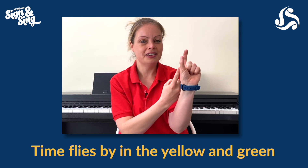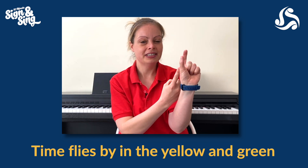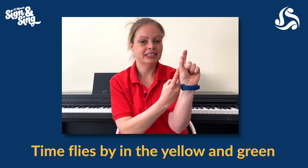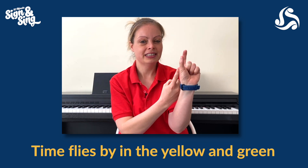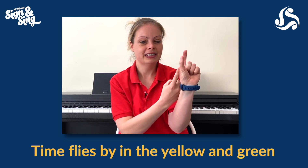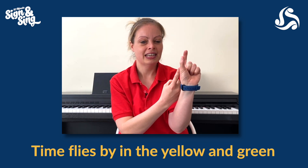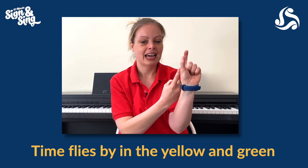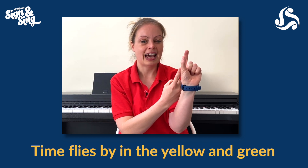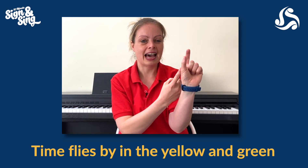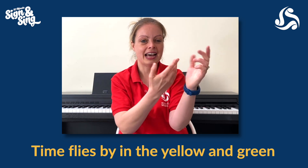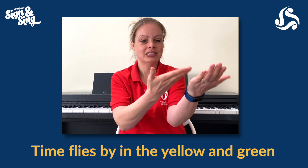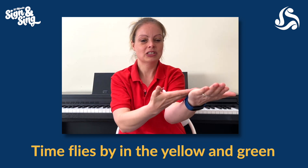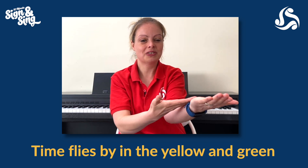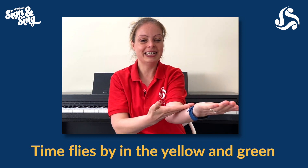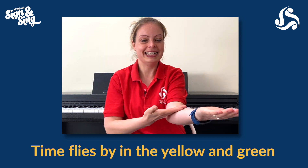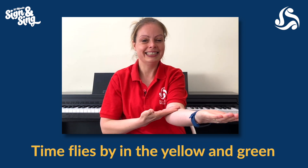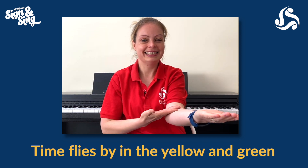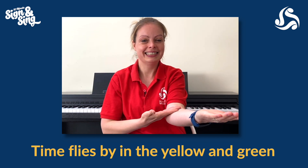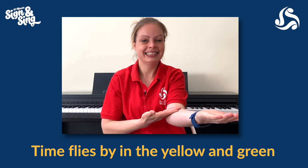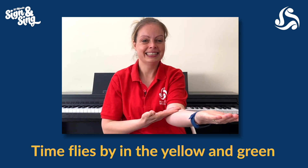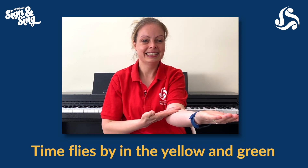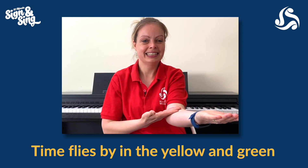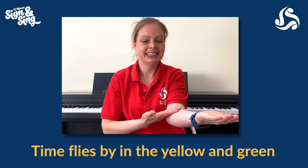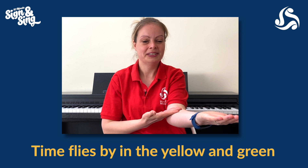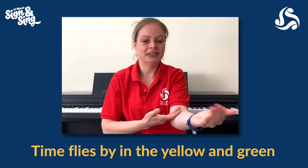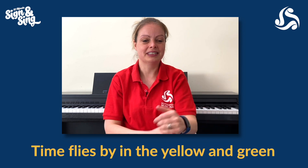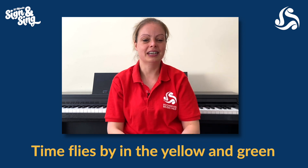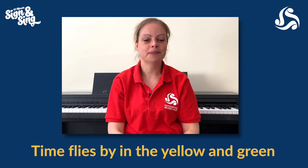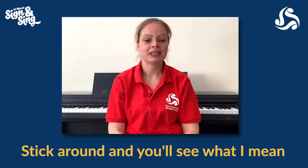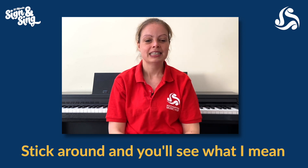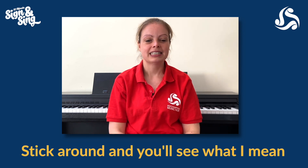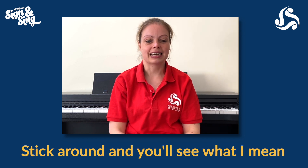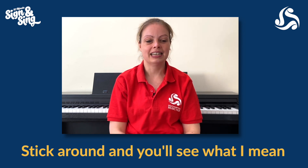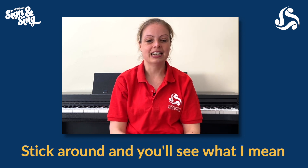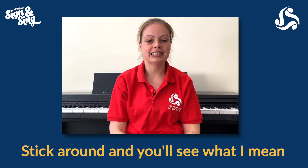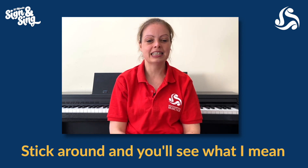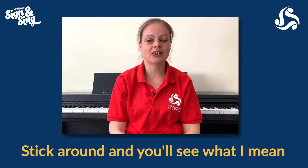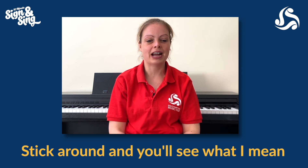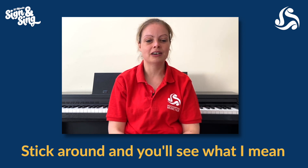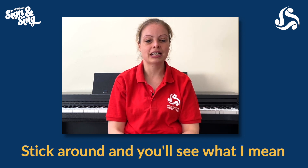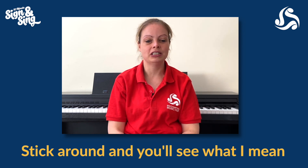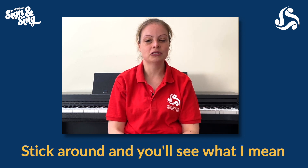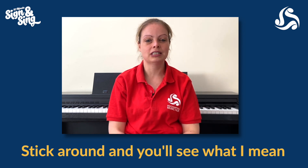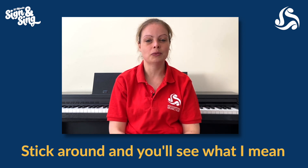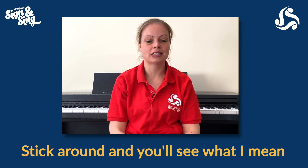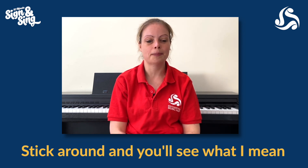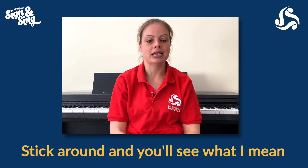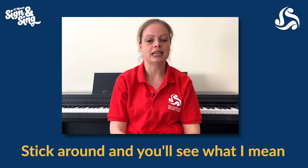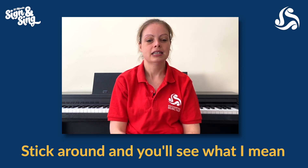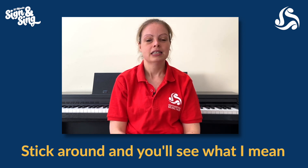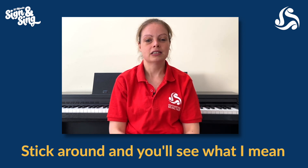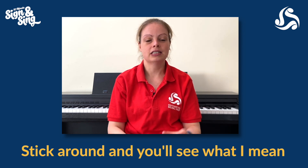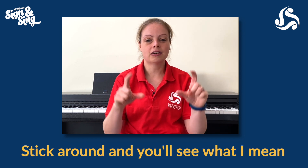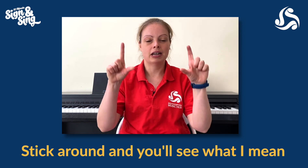yellow and green. Well done. Second line, stick around and you'll see what I